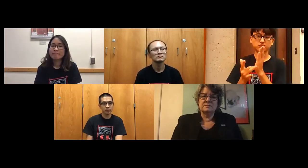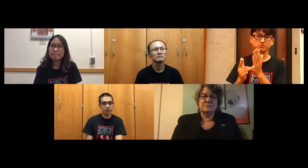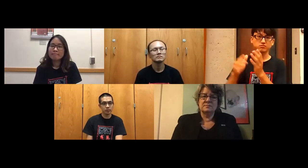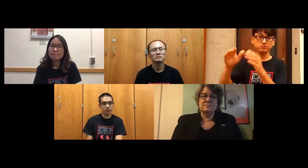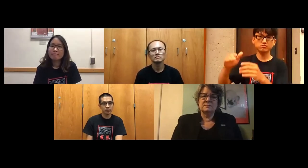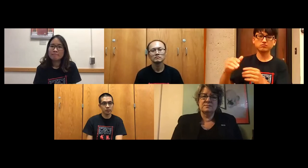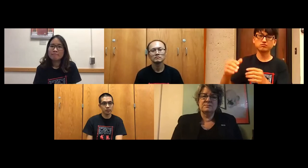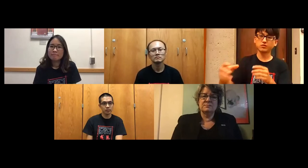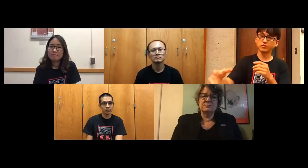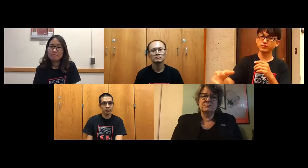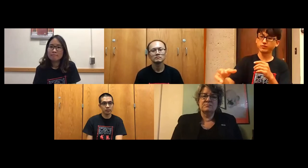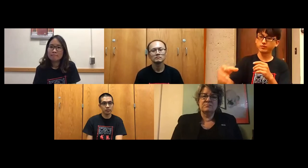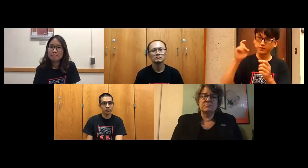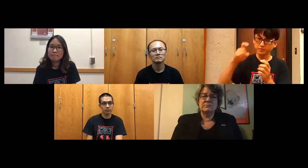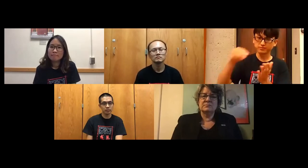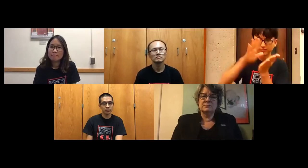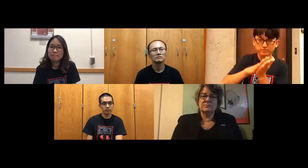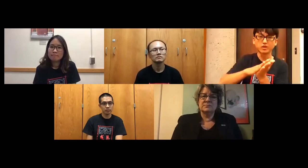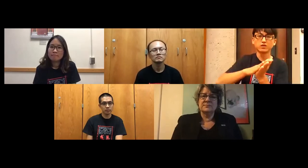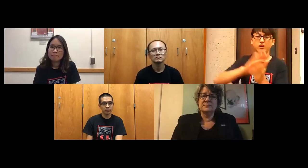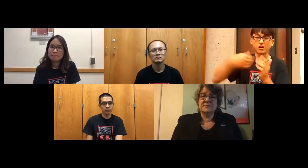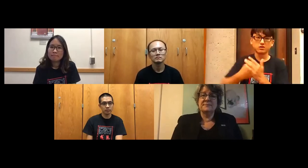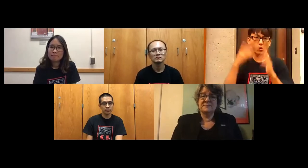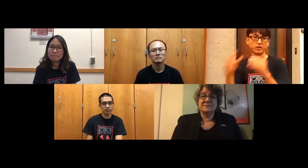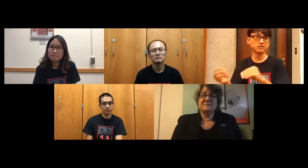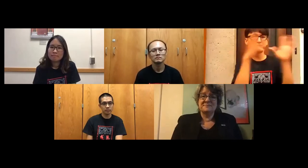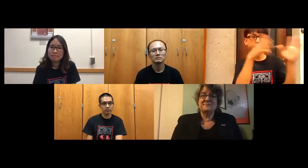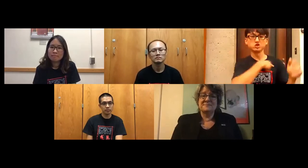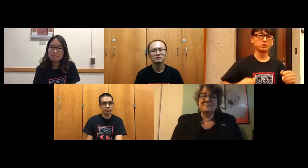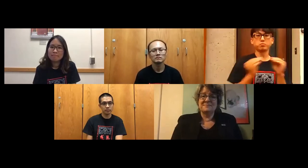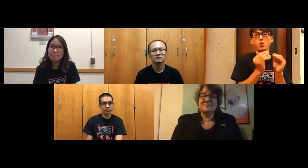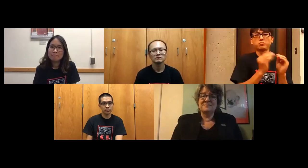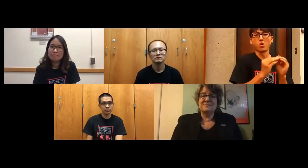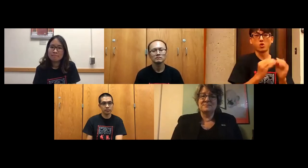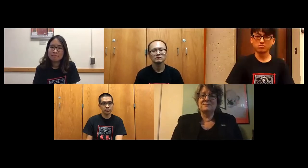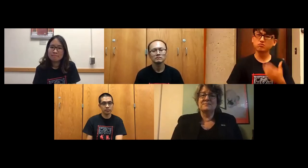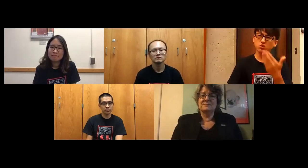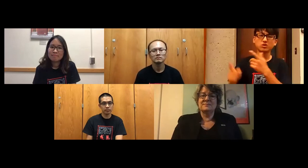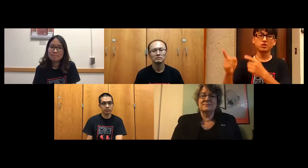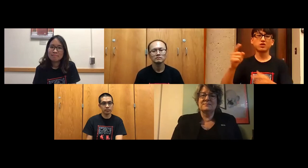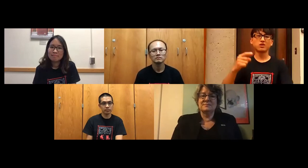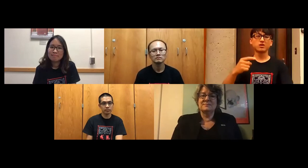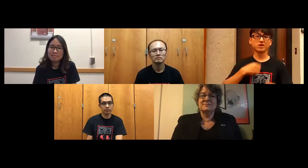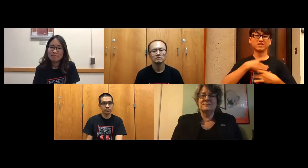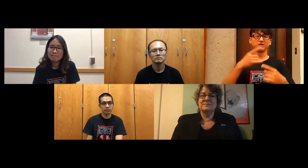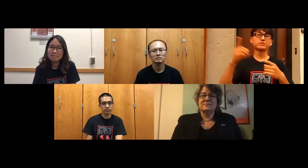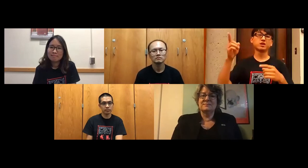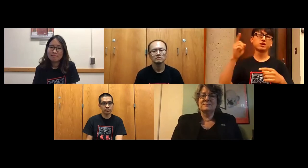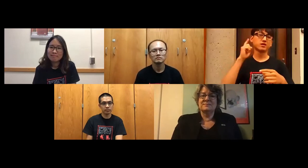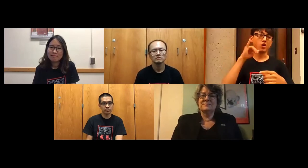So I think the use of technology for including all students was great. So I'd like to use that in